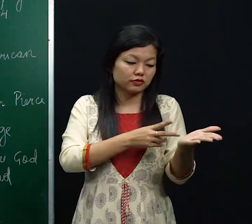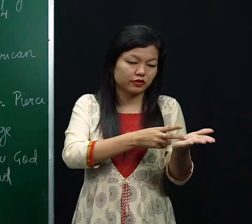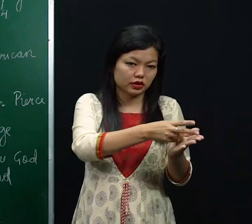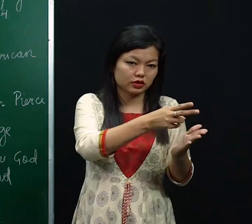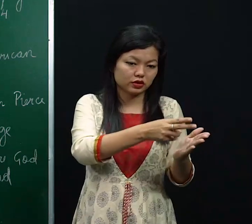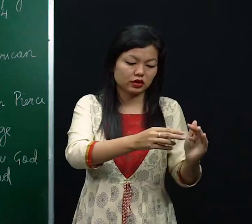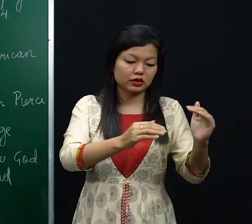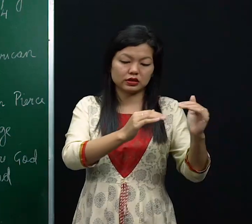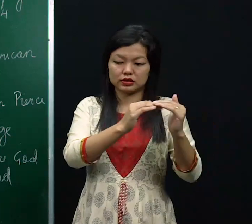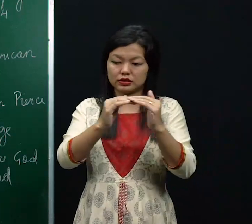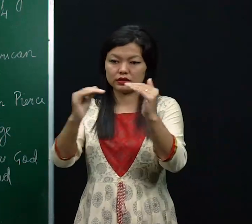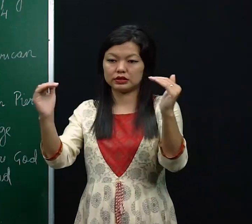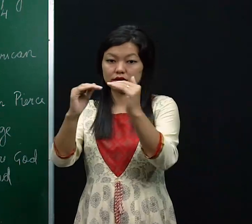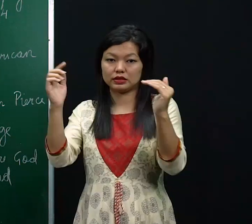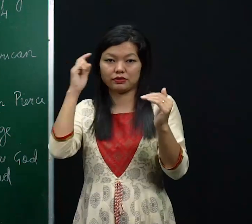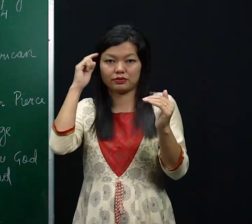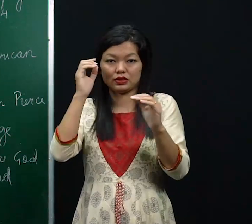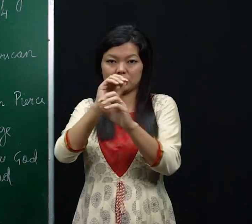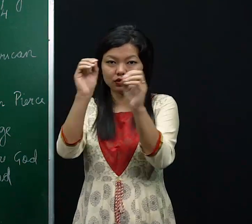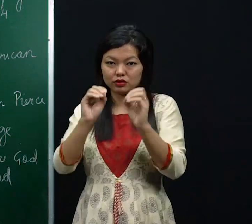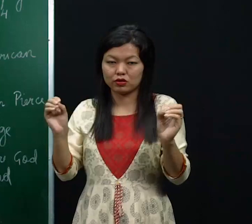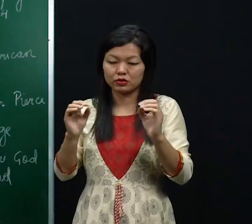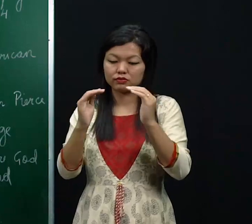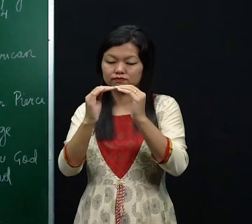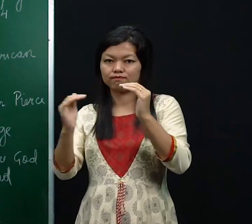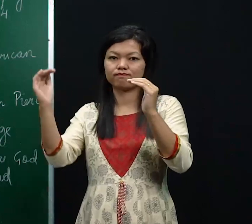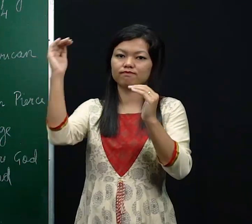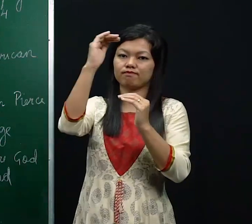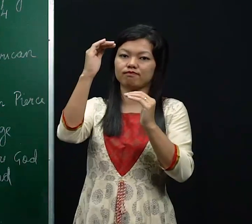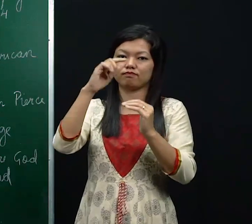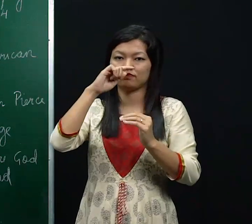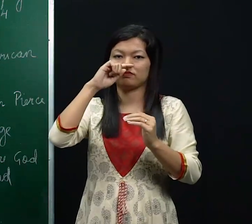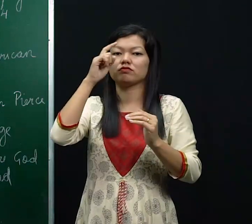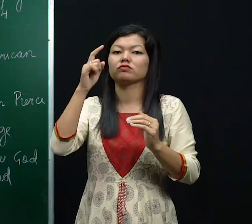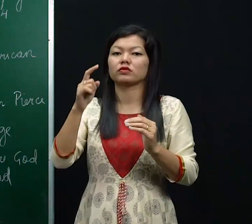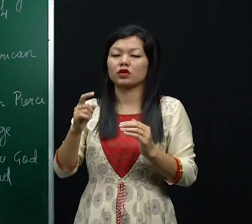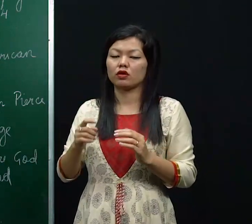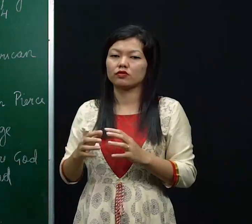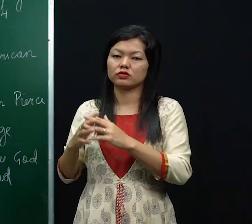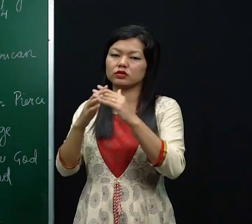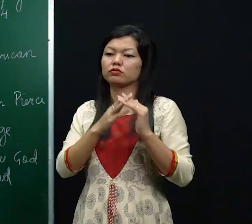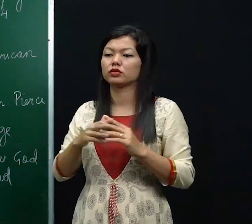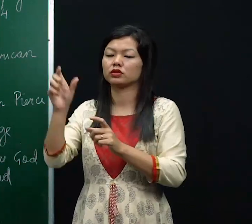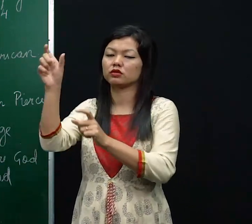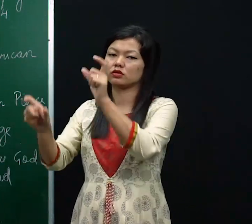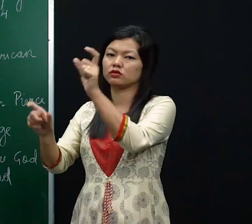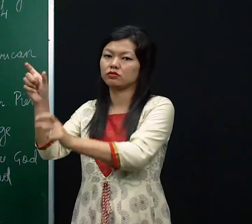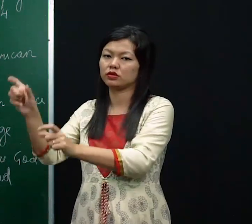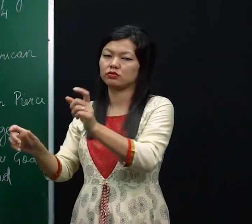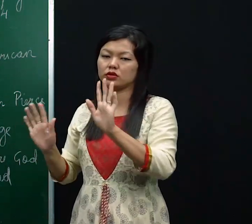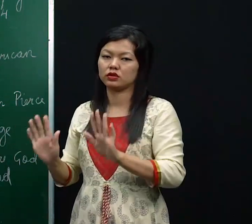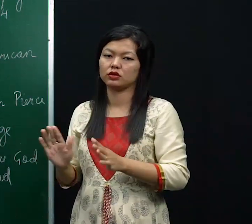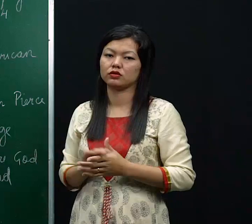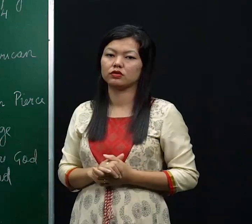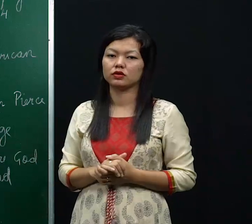powerful than the others who are not as rich as us. And so this is what the mentality of the whites are. They think that they can protect